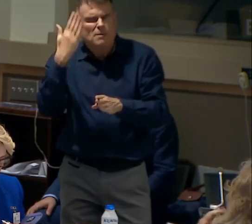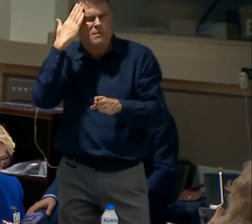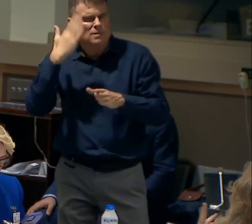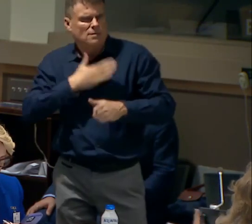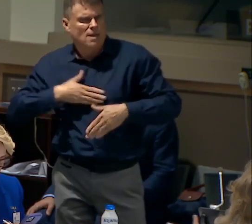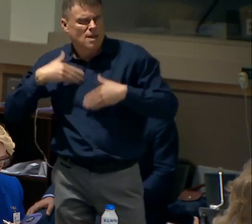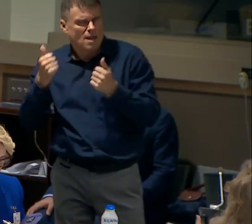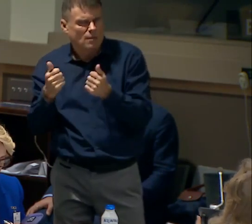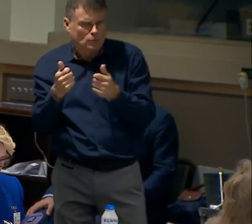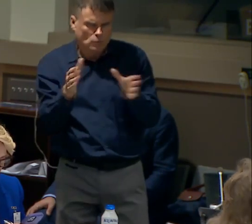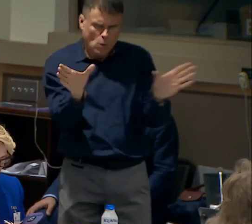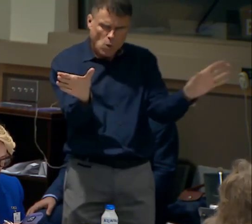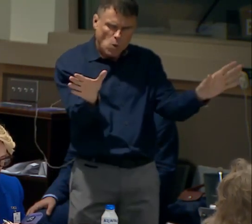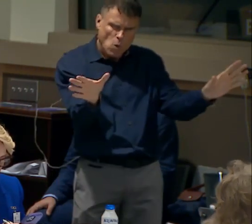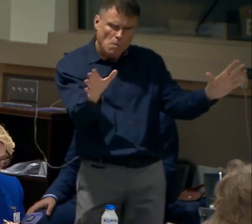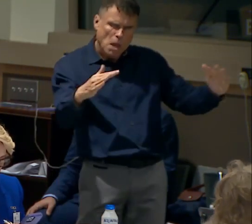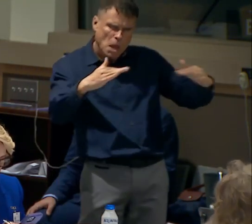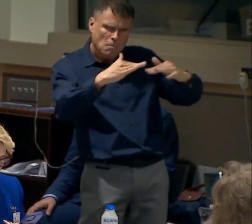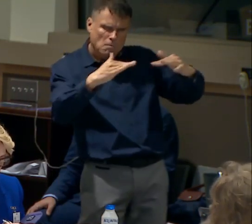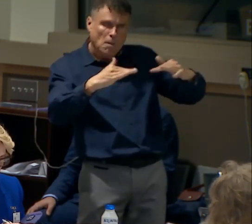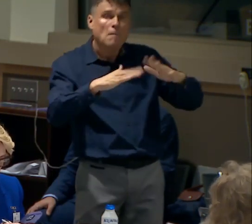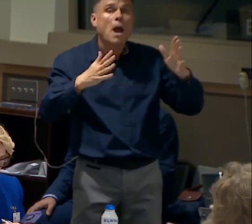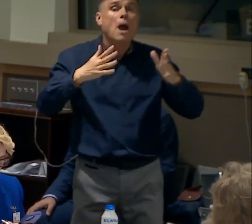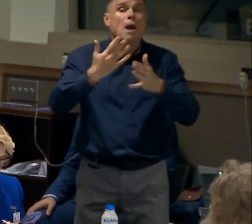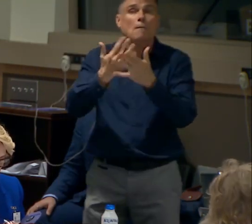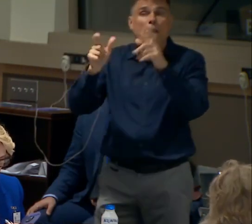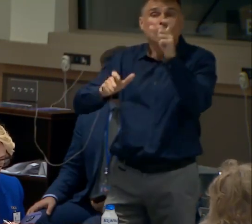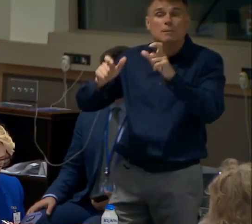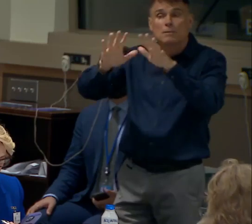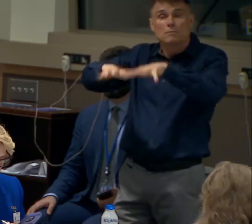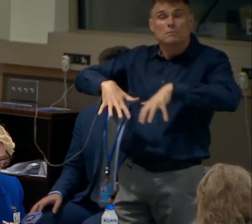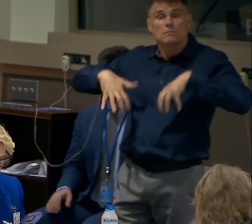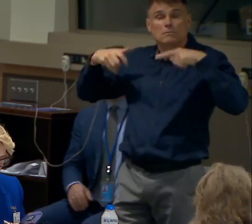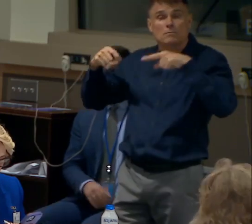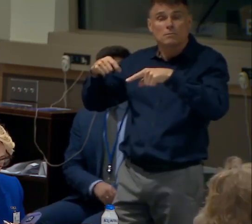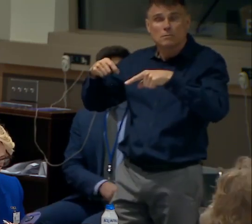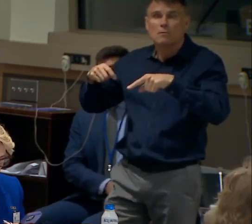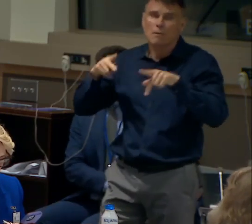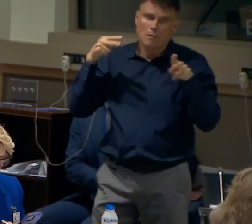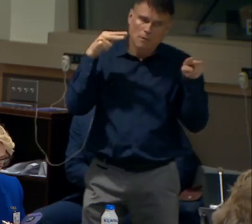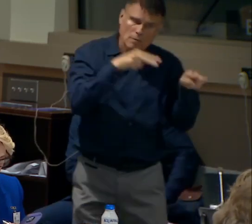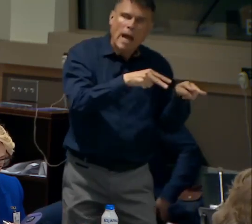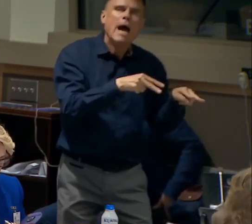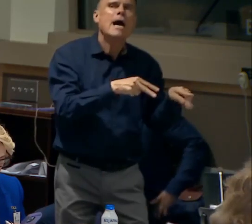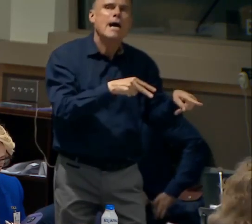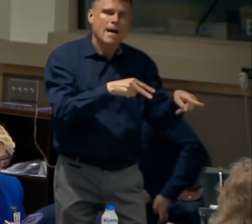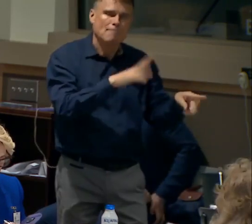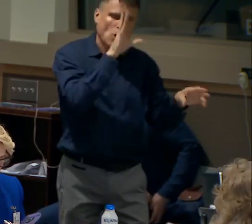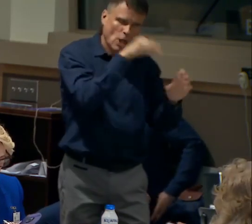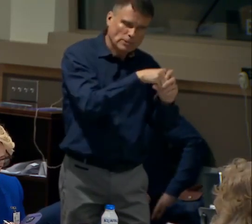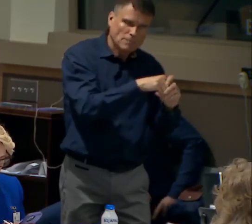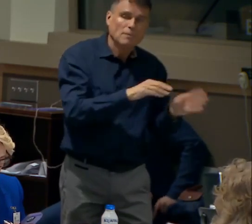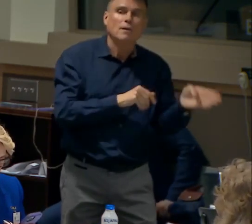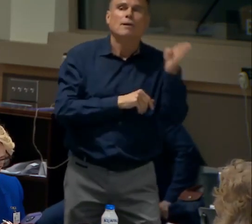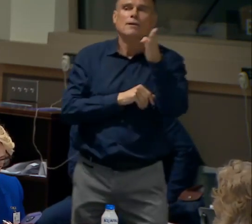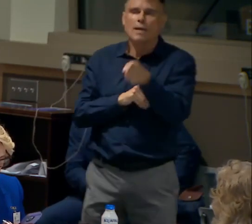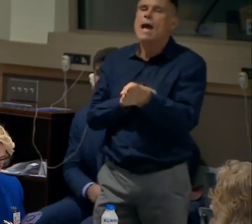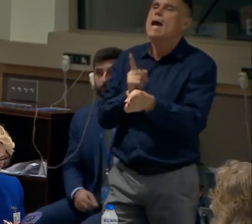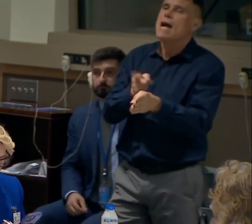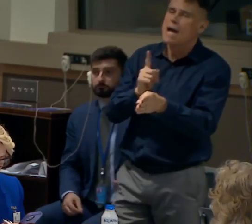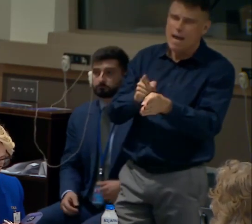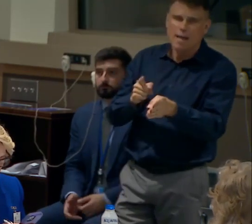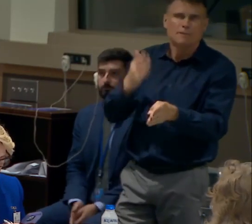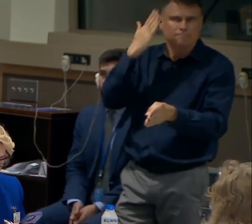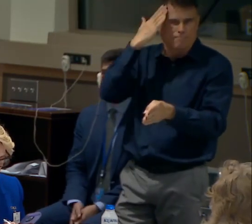in both of these intergroups. But basically, when it comes to autism, the biggest milestone that we had during